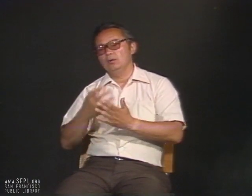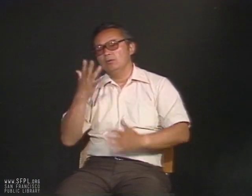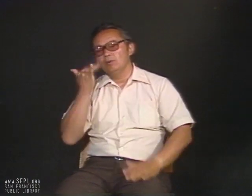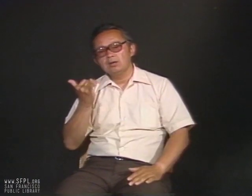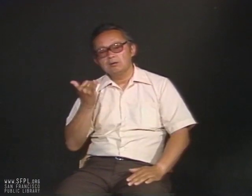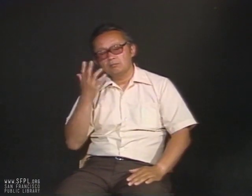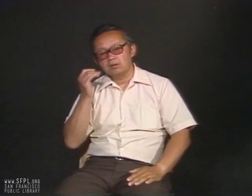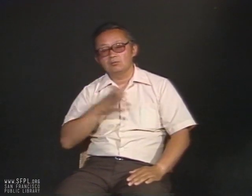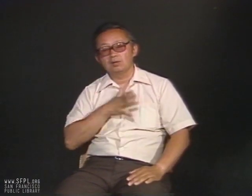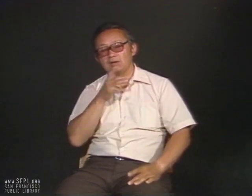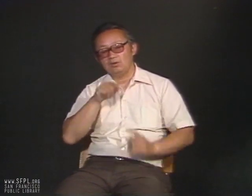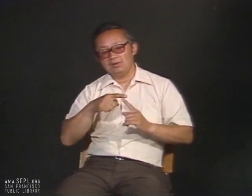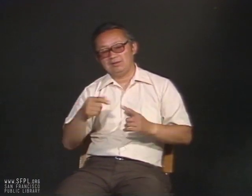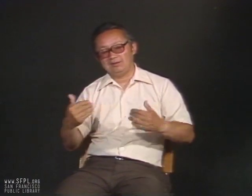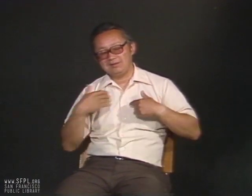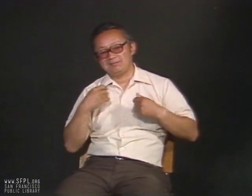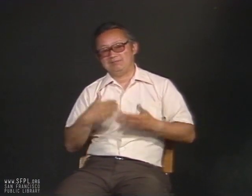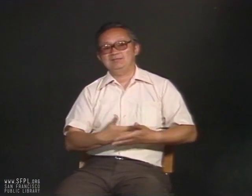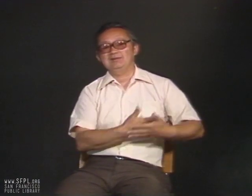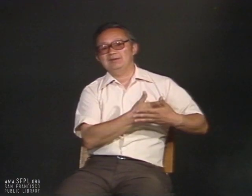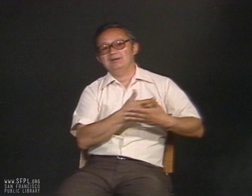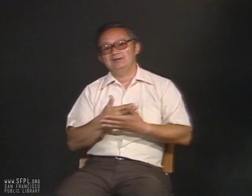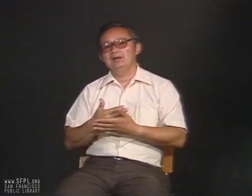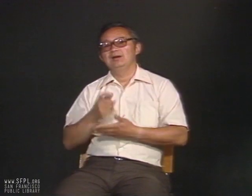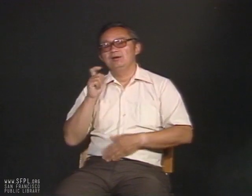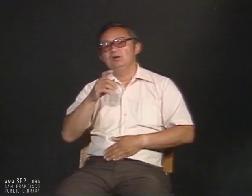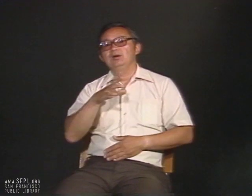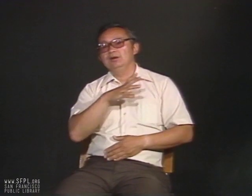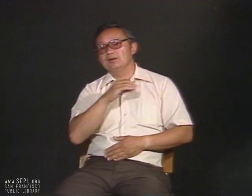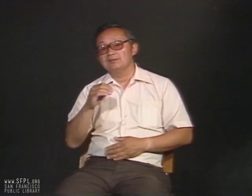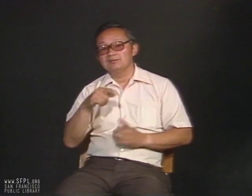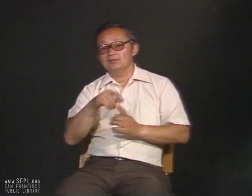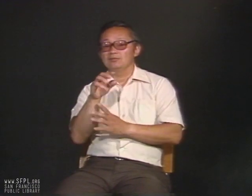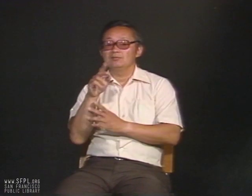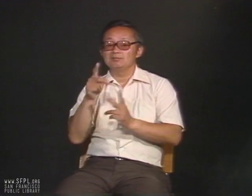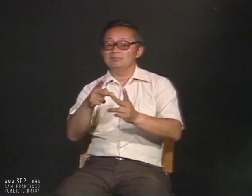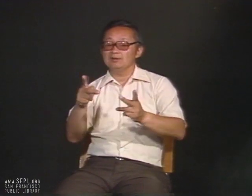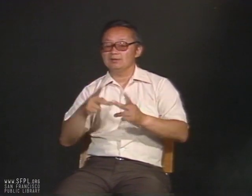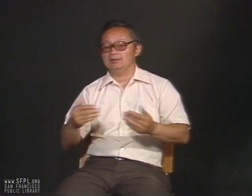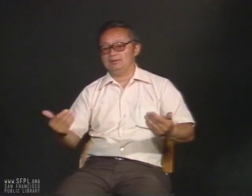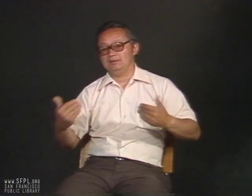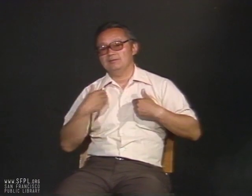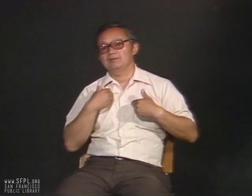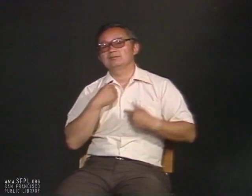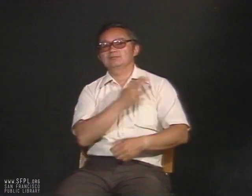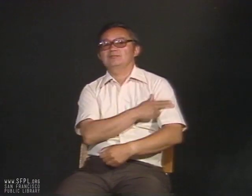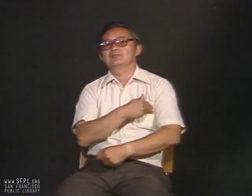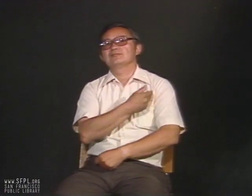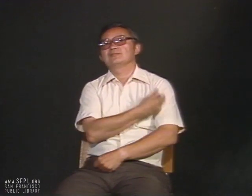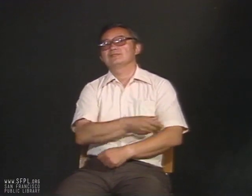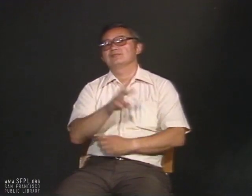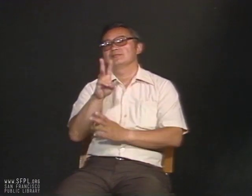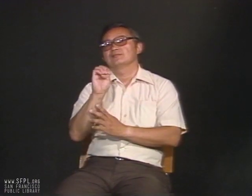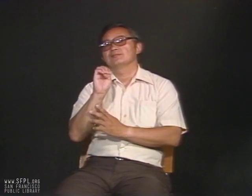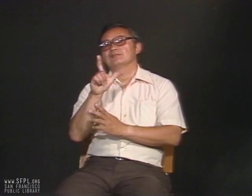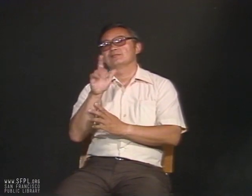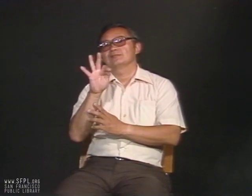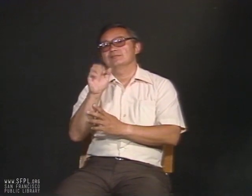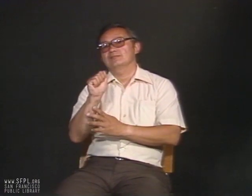had to go because my mother was going to have a baby and the camp had a hospital. We stayed in Jerome for 1 year.